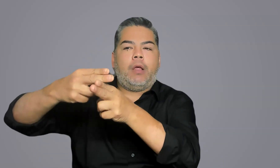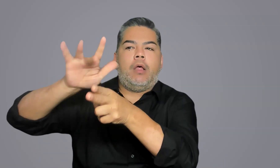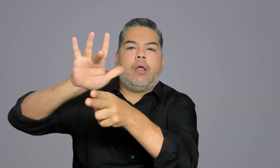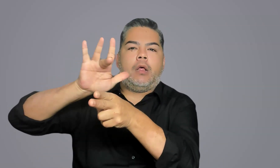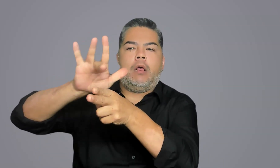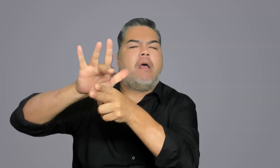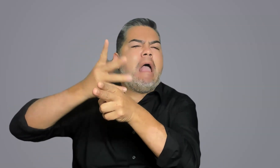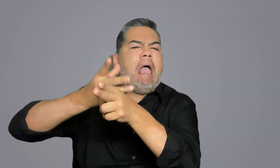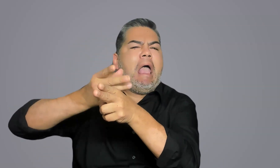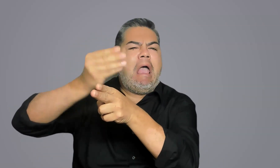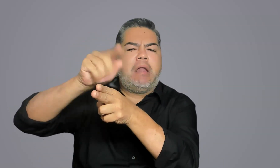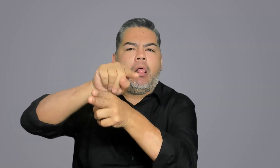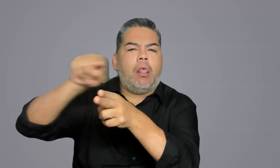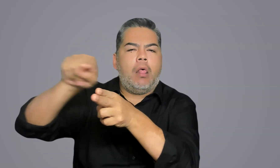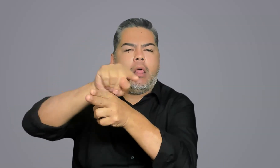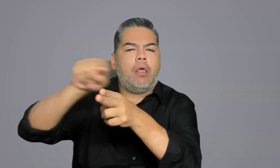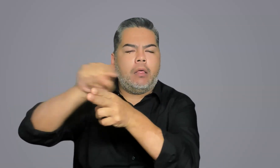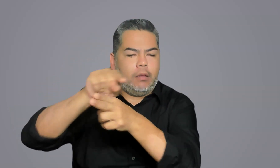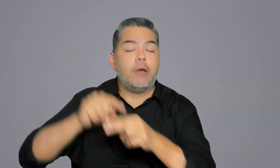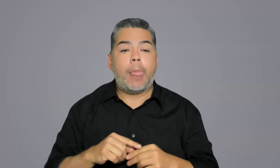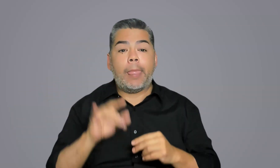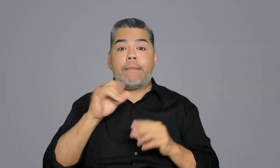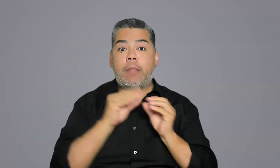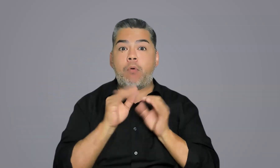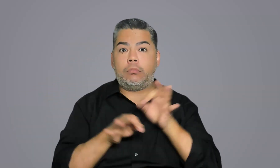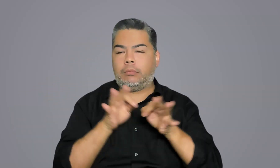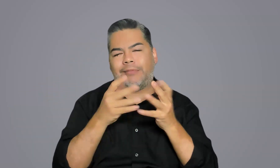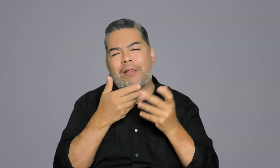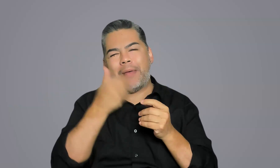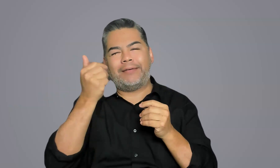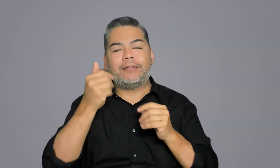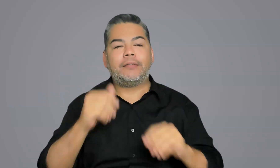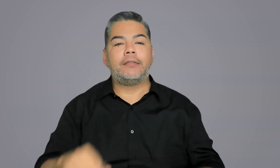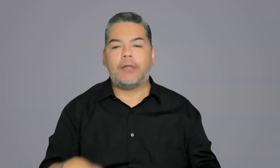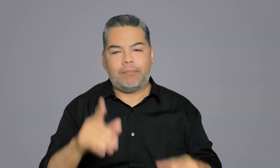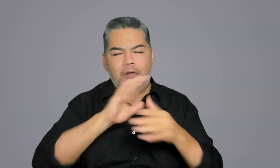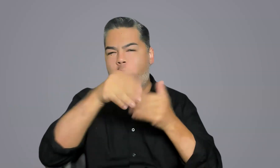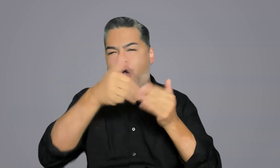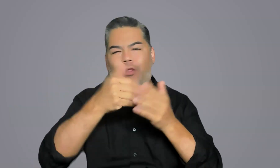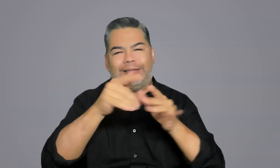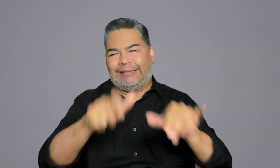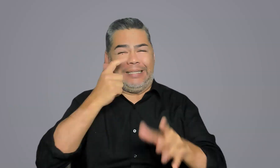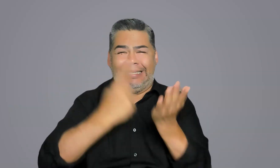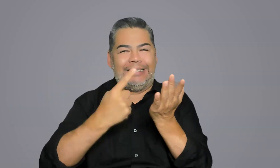there. The more descriptive, the better, as with all of these things.